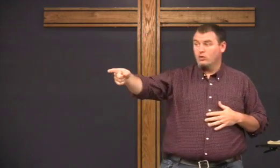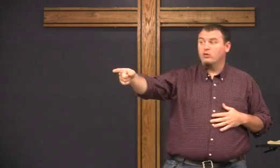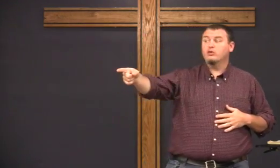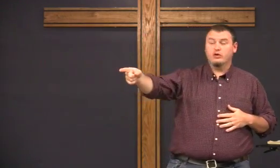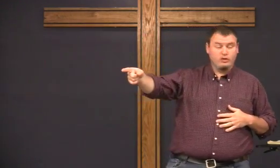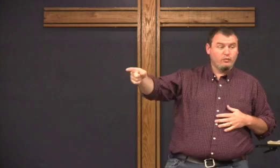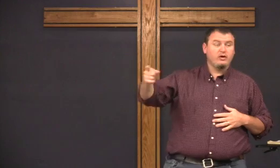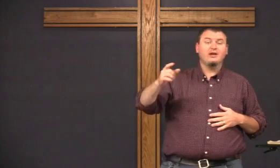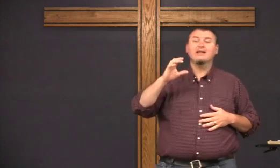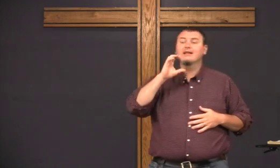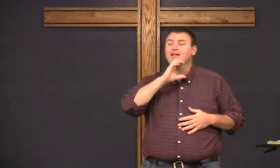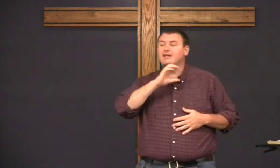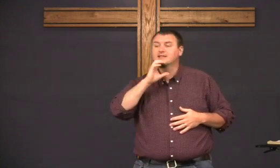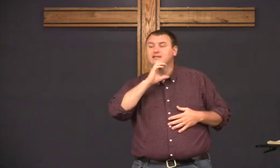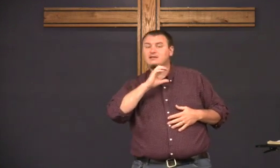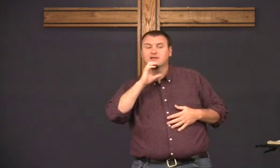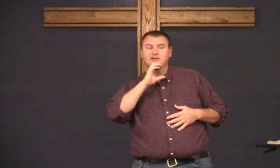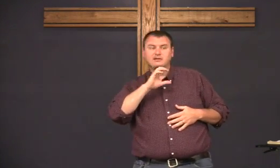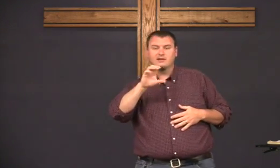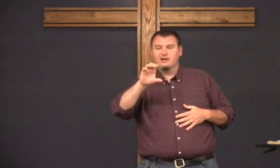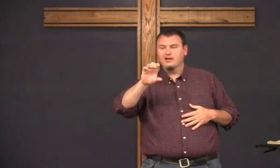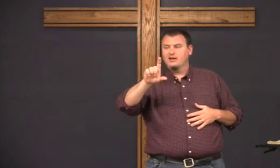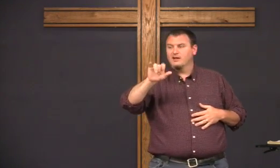Oh, good one. Clinton.